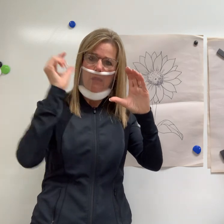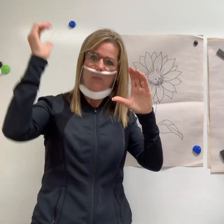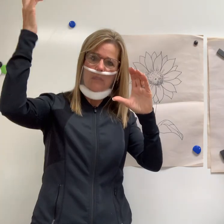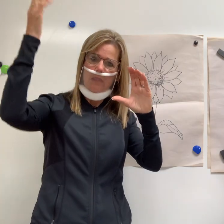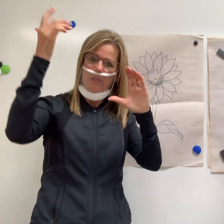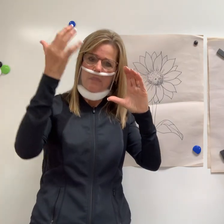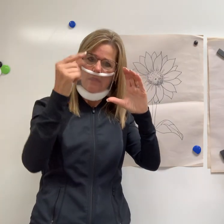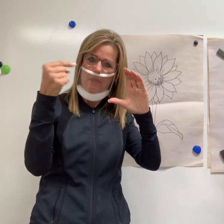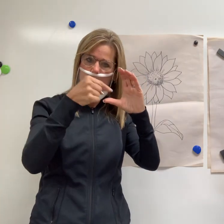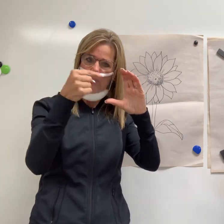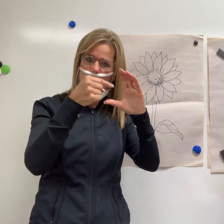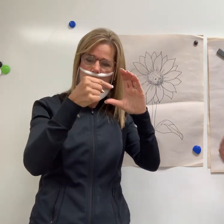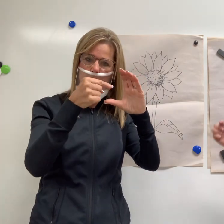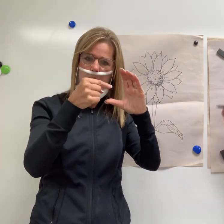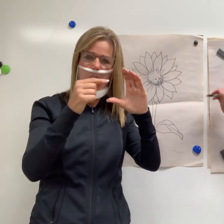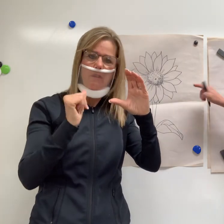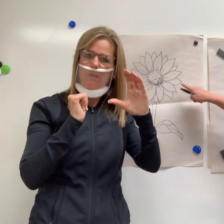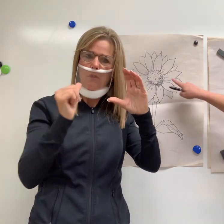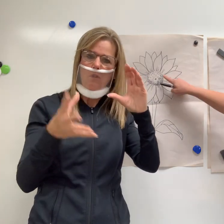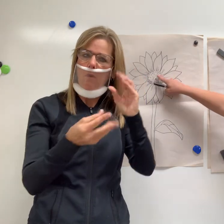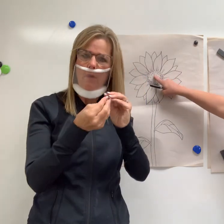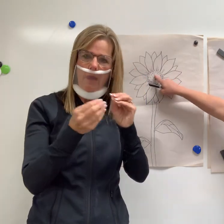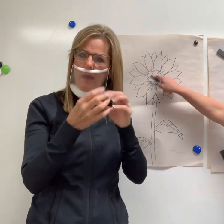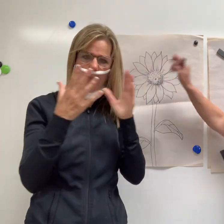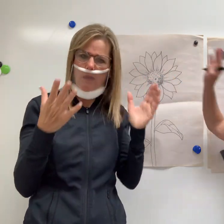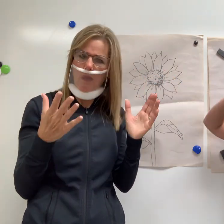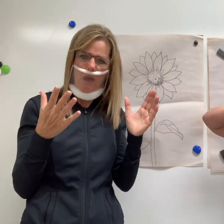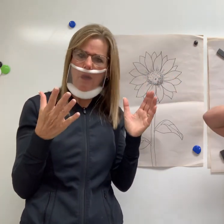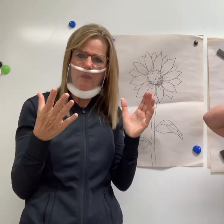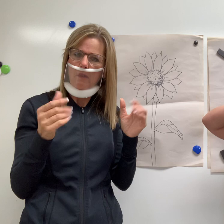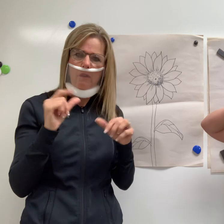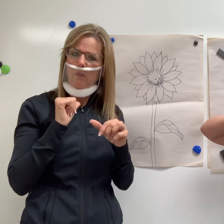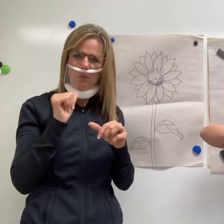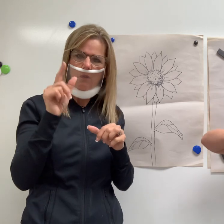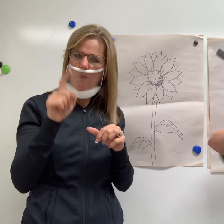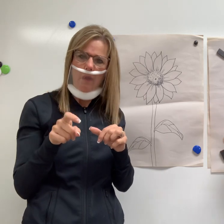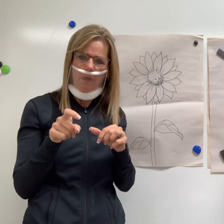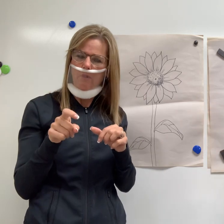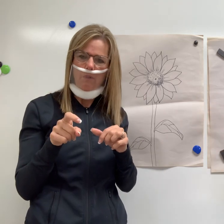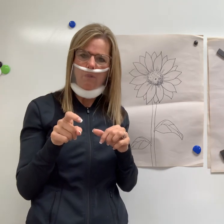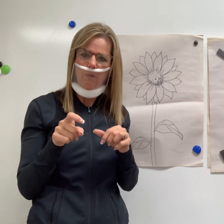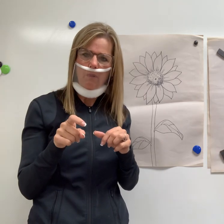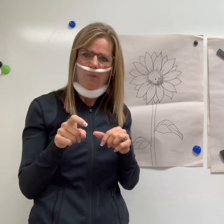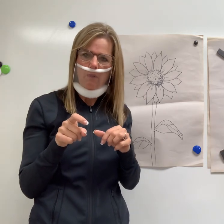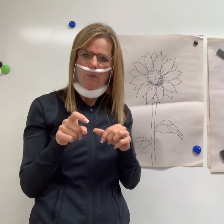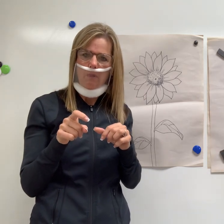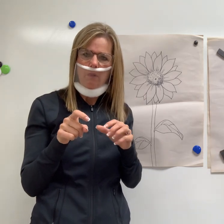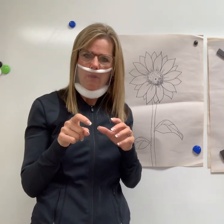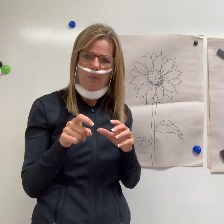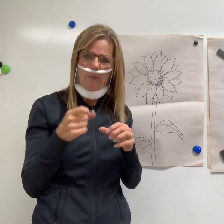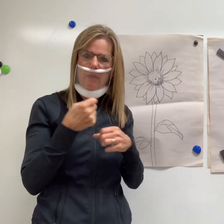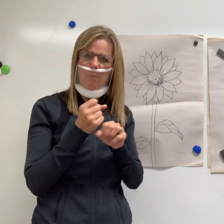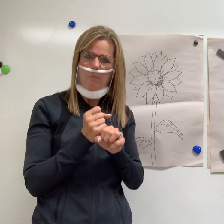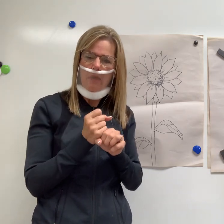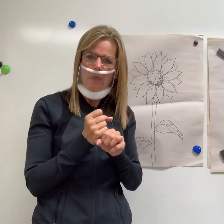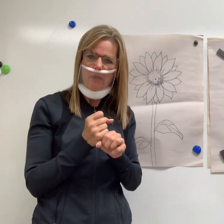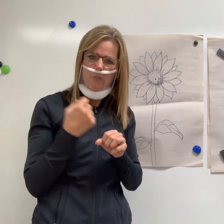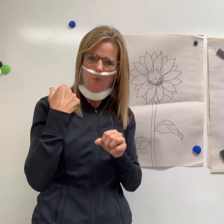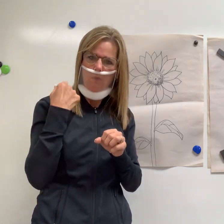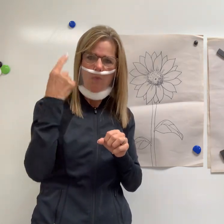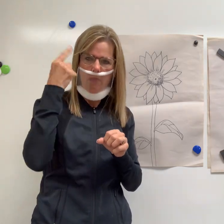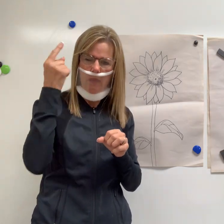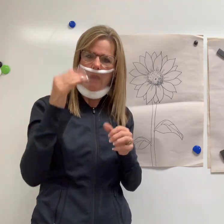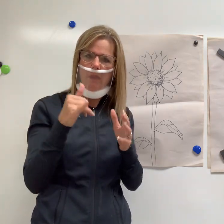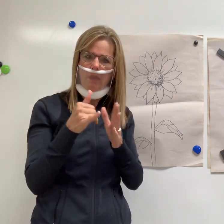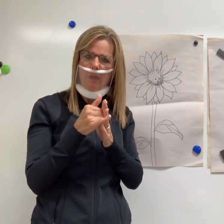Maybe there's a little bit of highlight to it. So you don't have to cover all of it. It kind of tricks the viewer by adding little